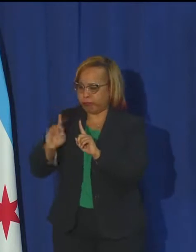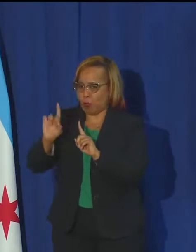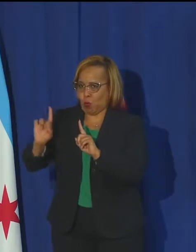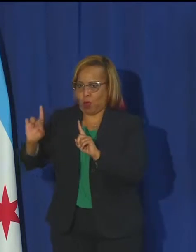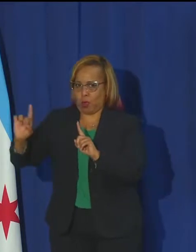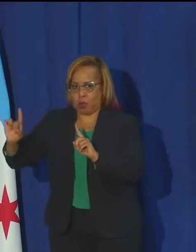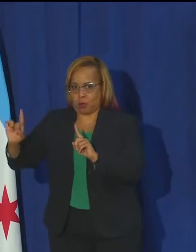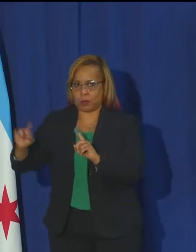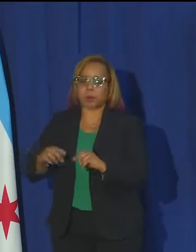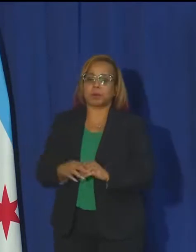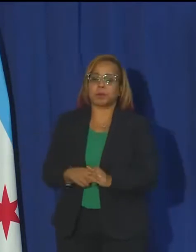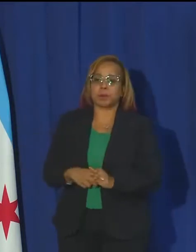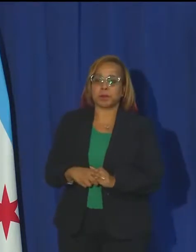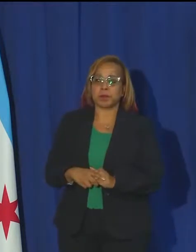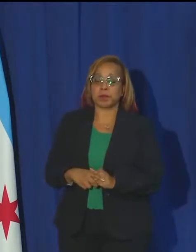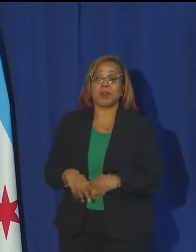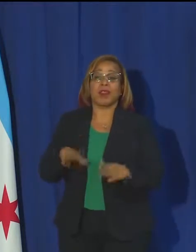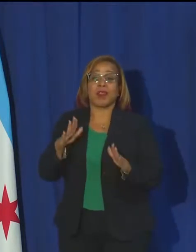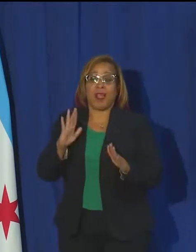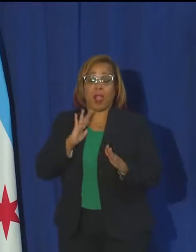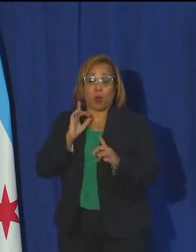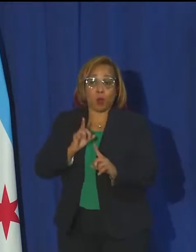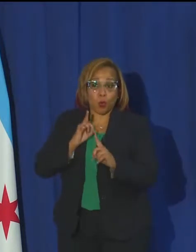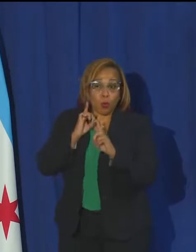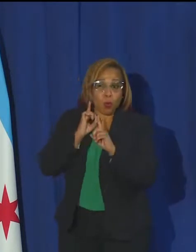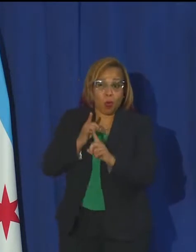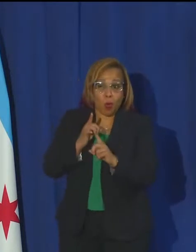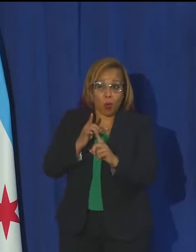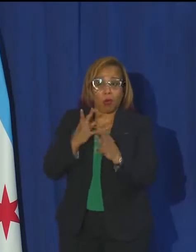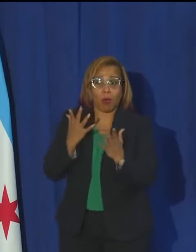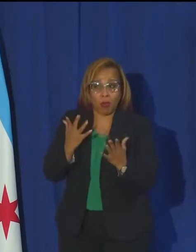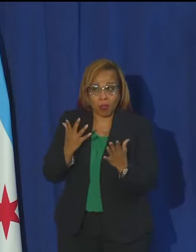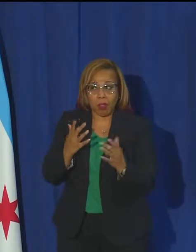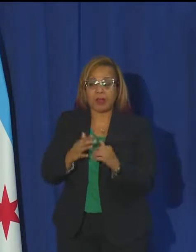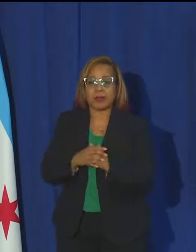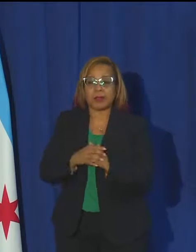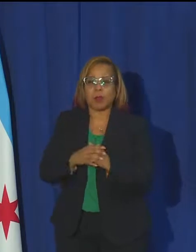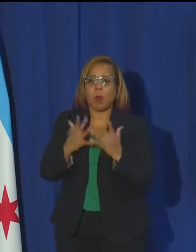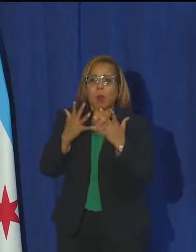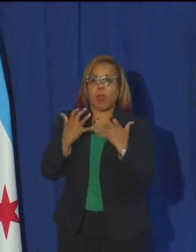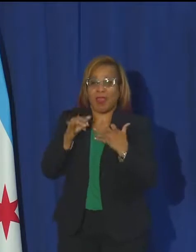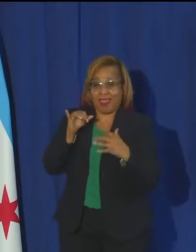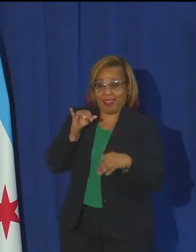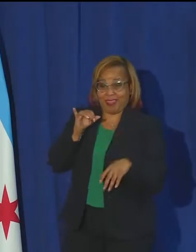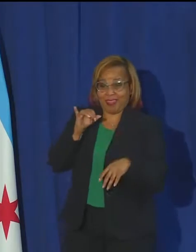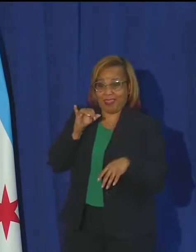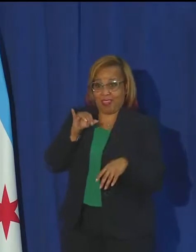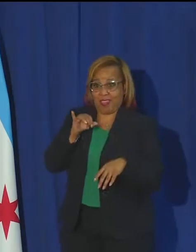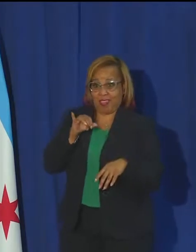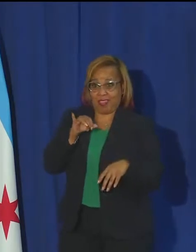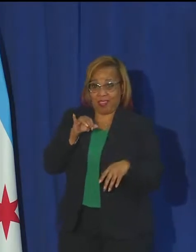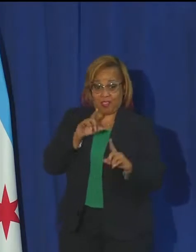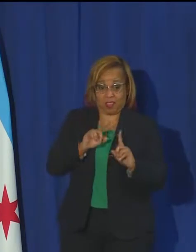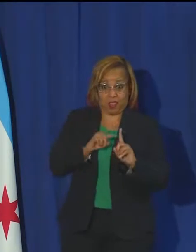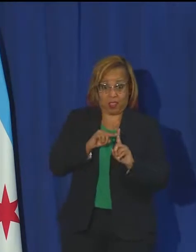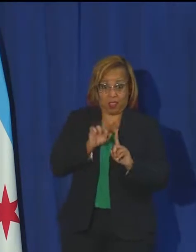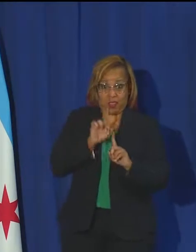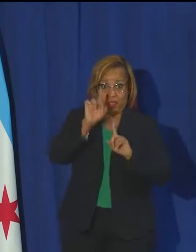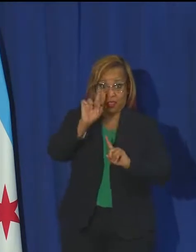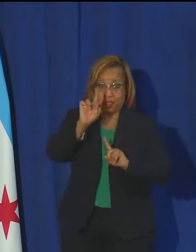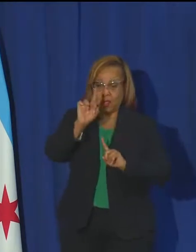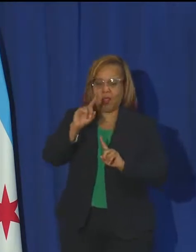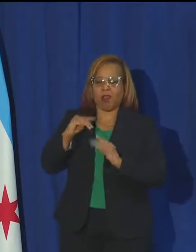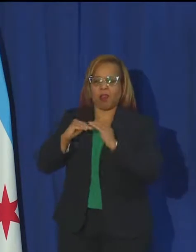1, spread to 1. So our goal, of course, is to spread to an average of 1